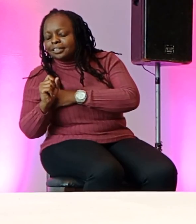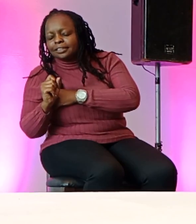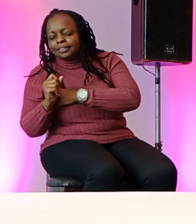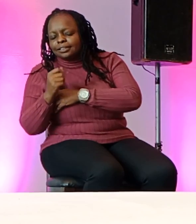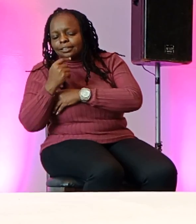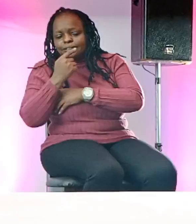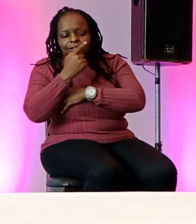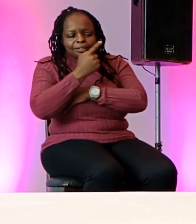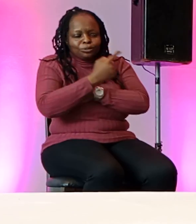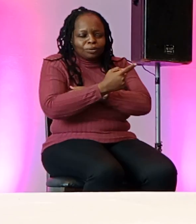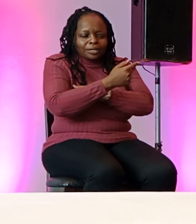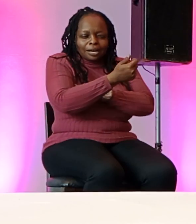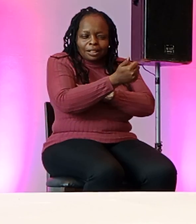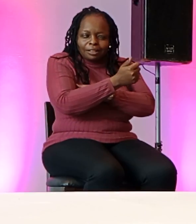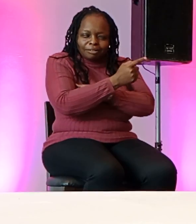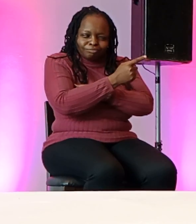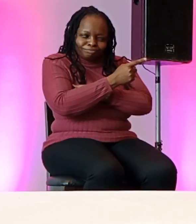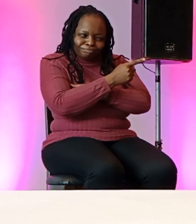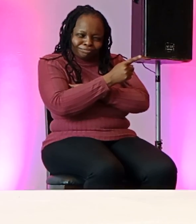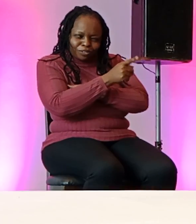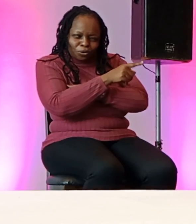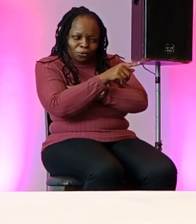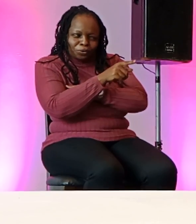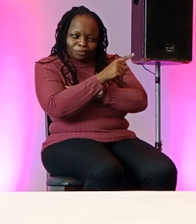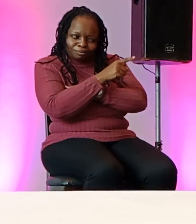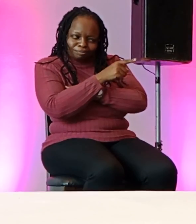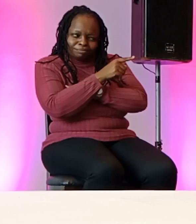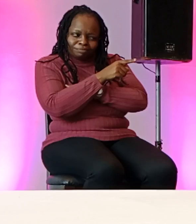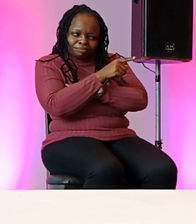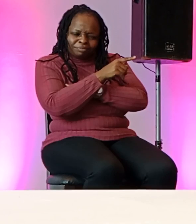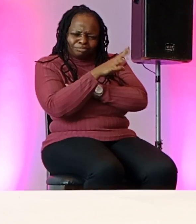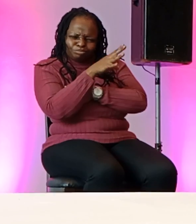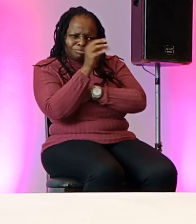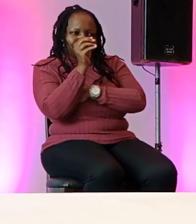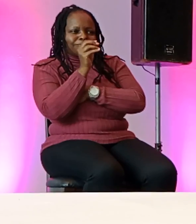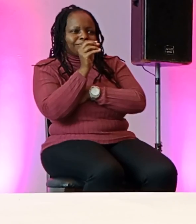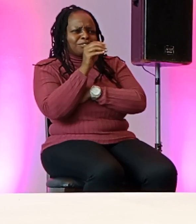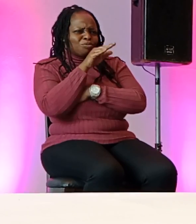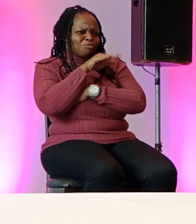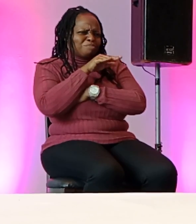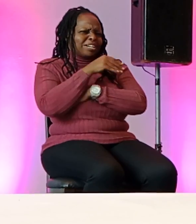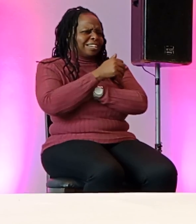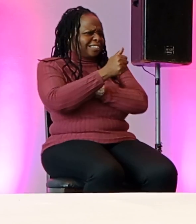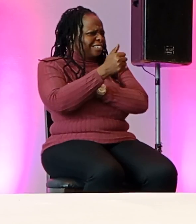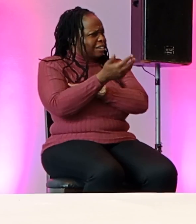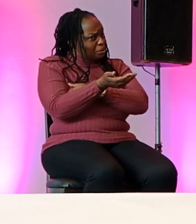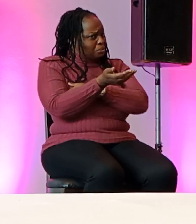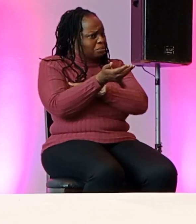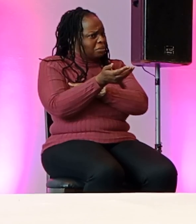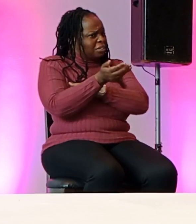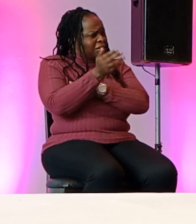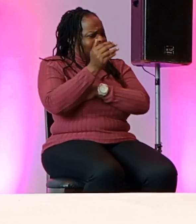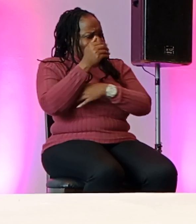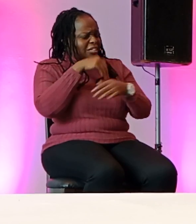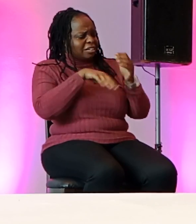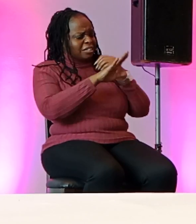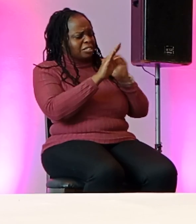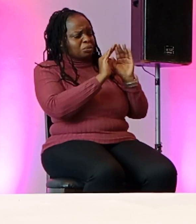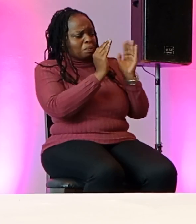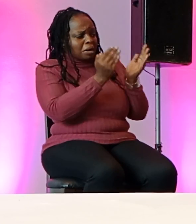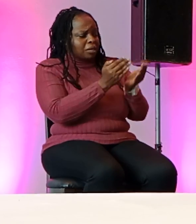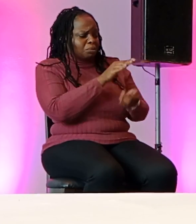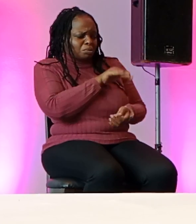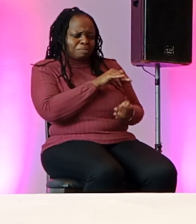told another that no, this is wrong, and he left. Because in his world, it did not exist.